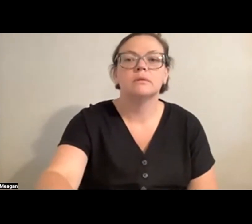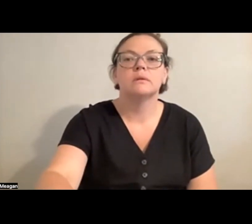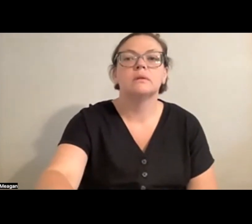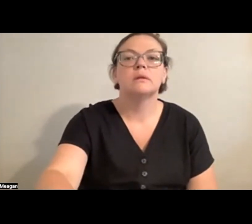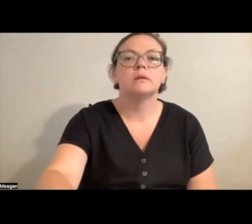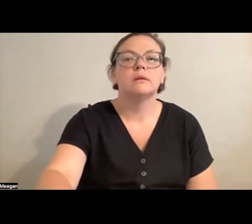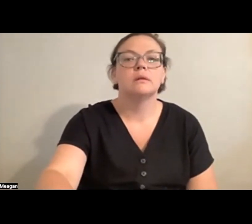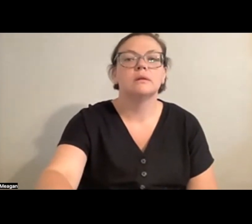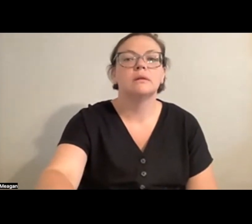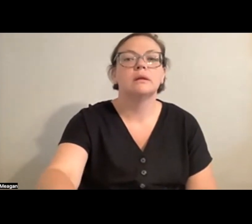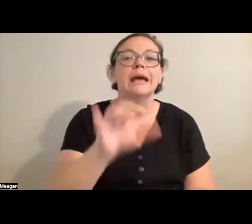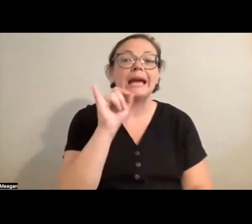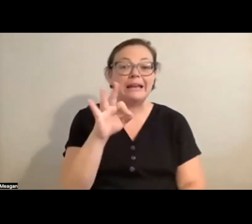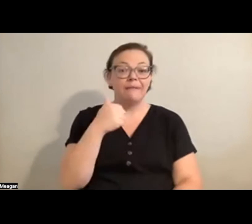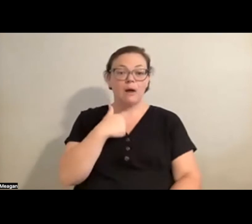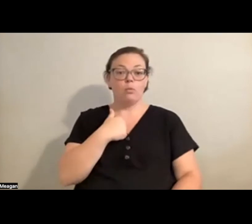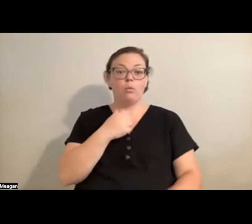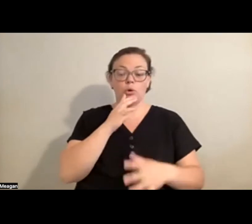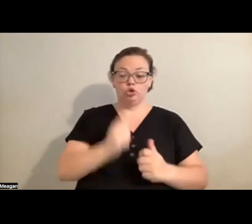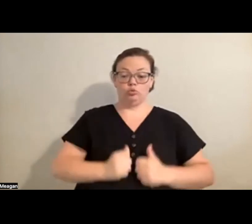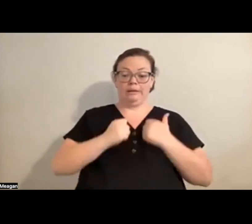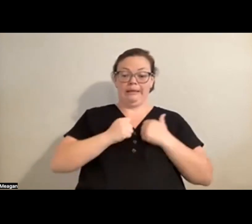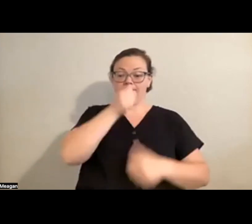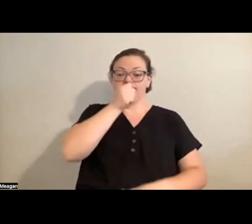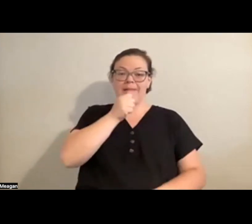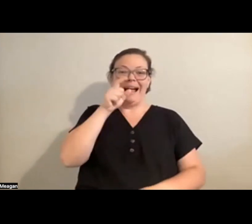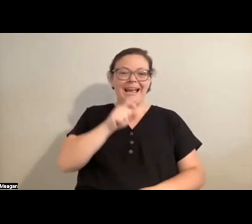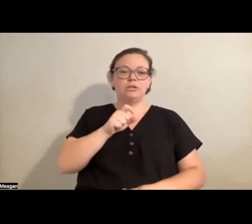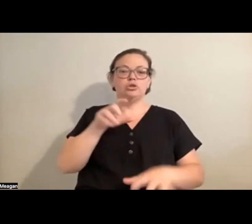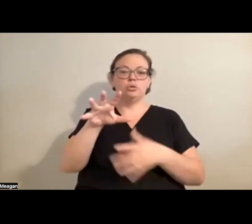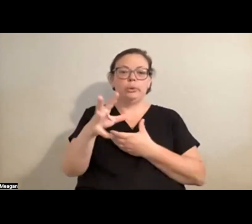had to get small and be quiet. And